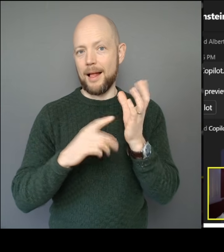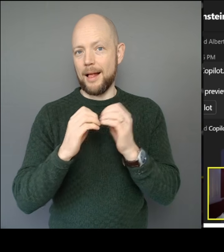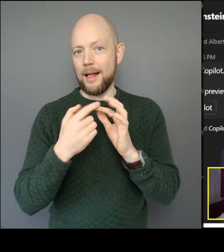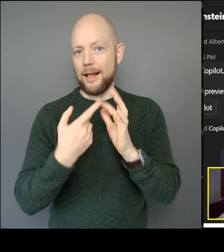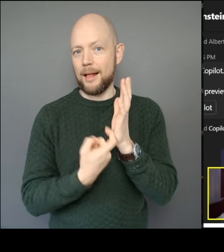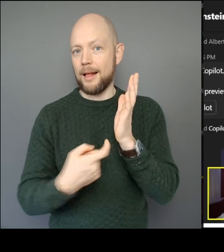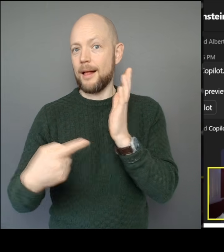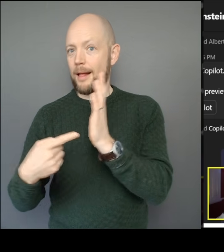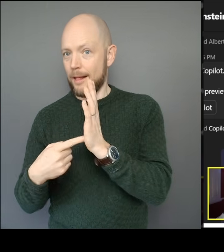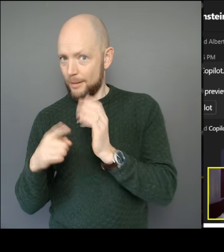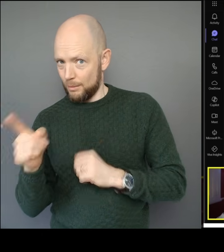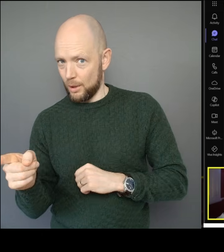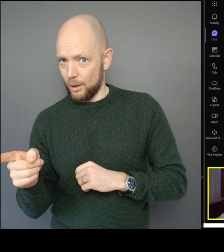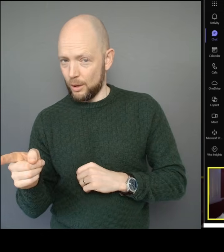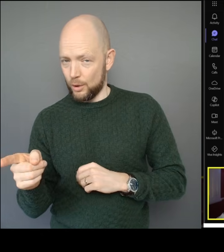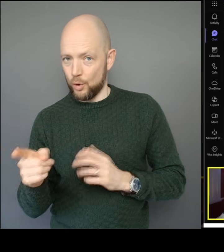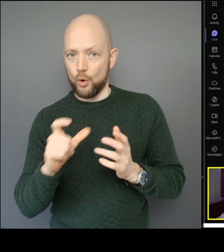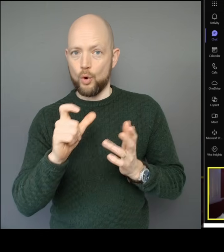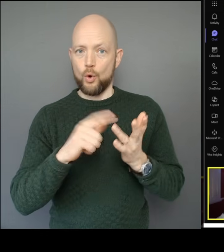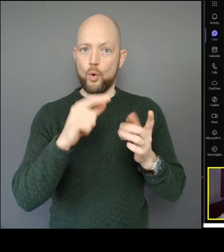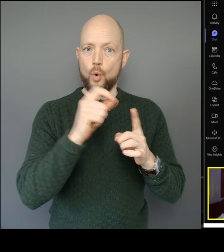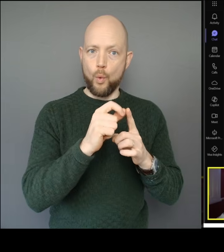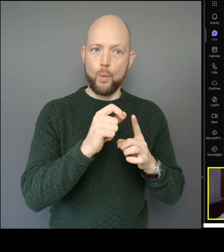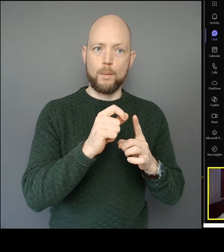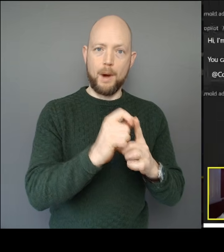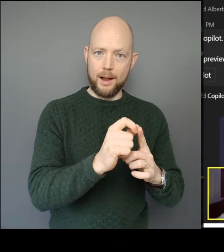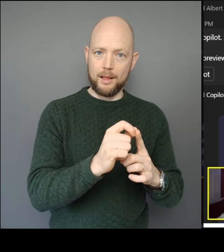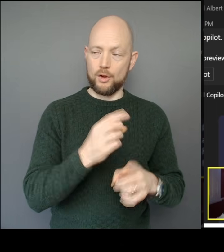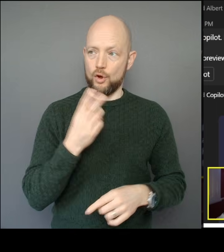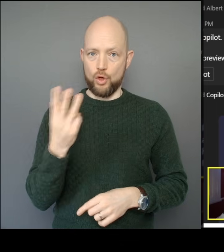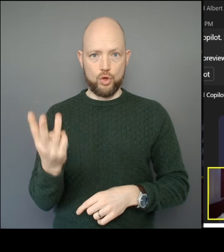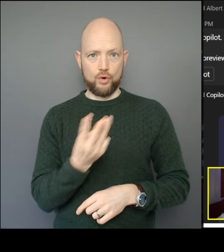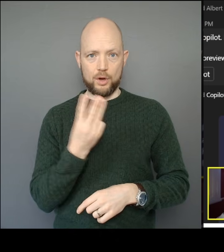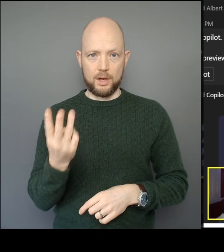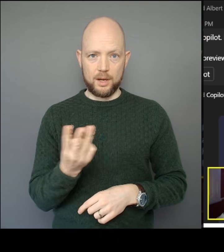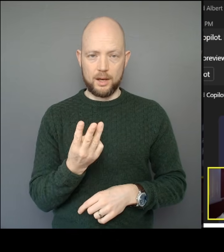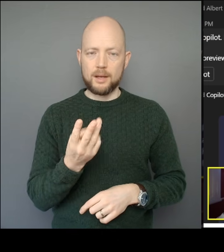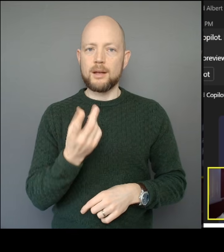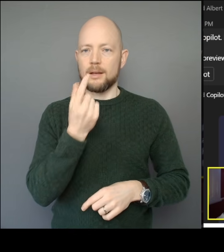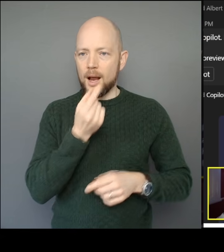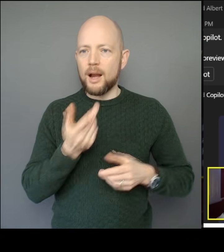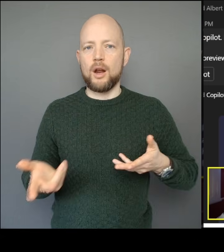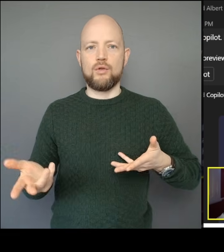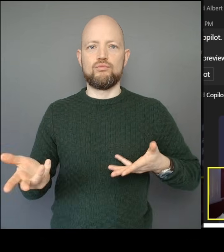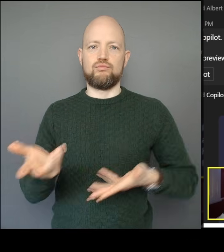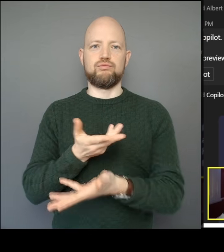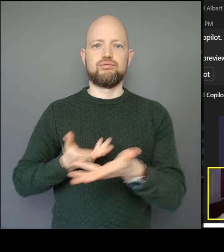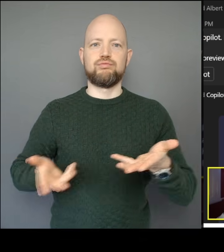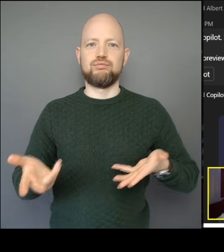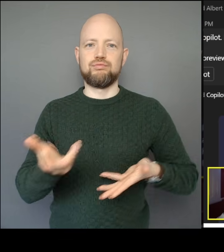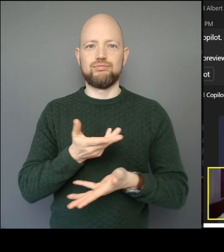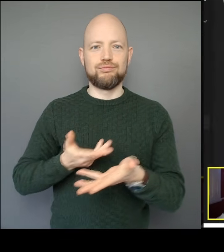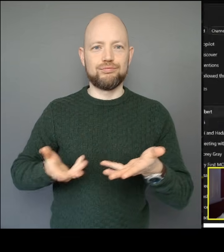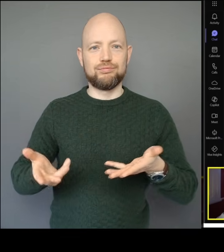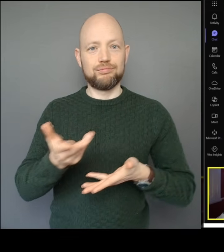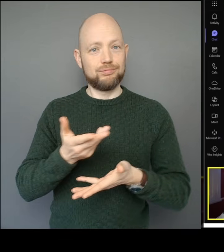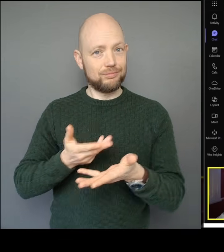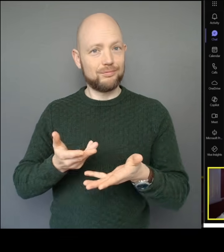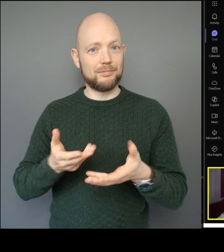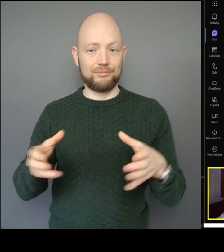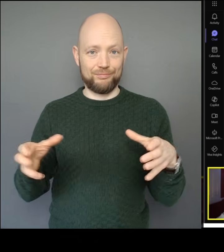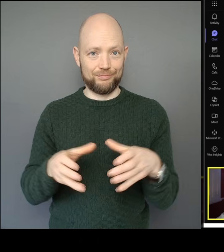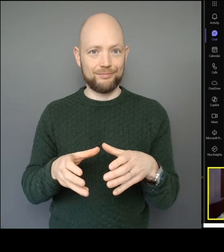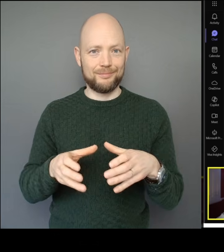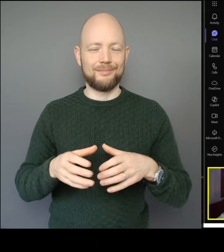select this section over here to see who's in the room, it's basically going to be me and Albert and Copilot.